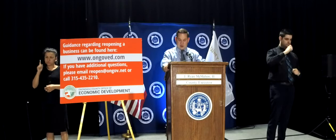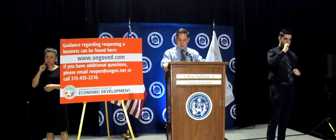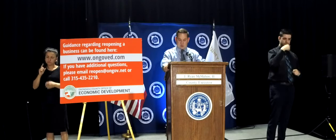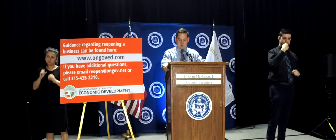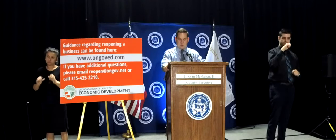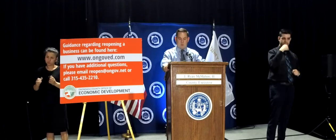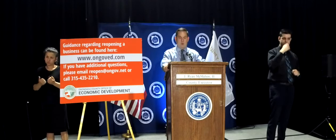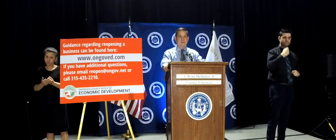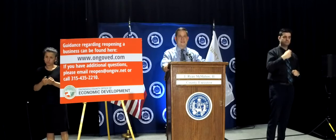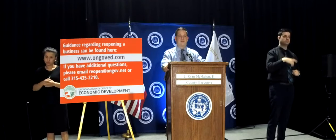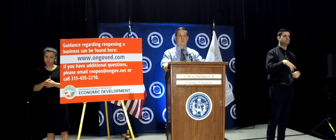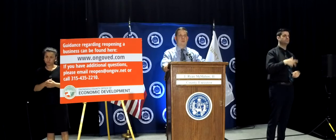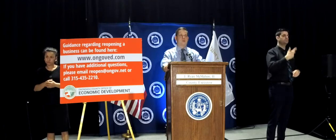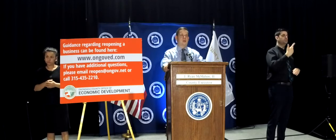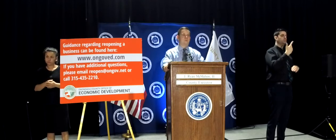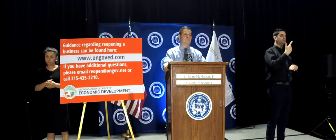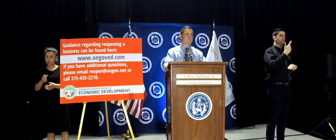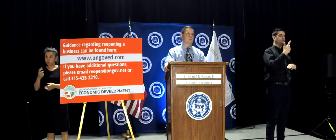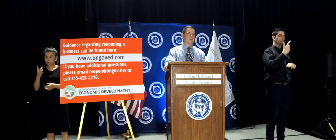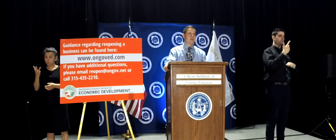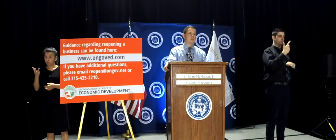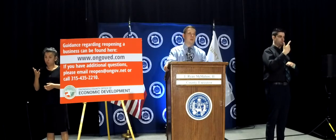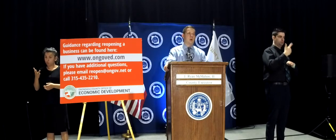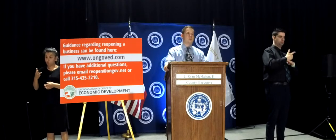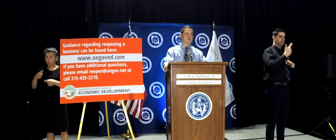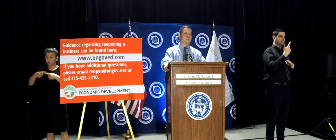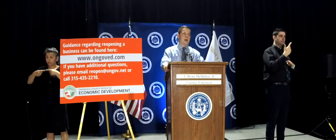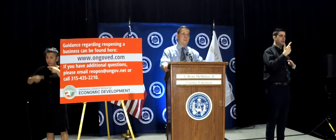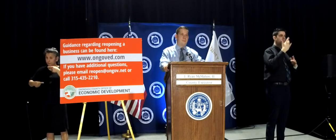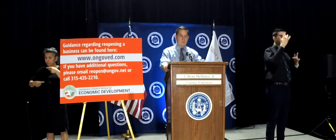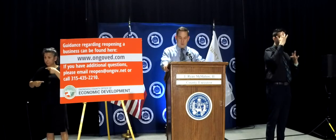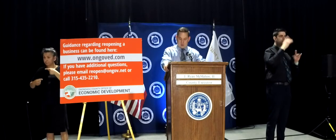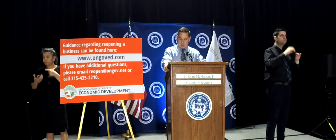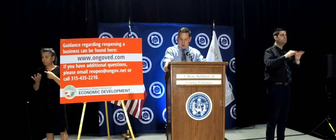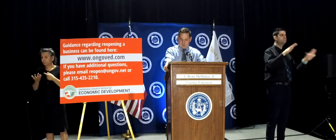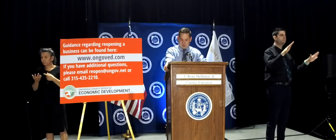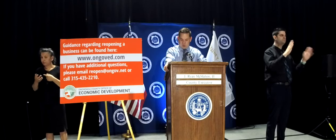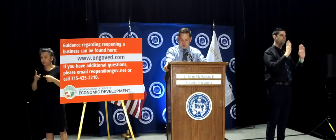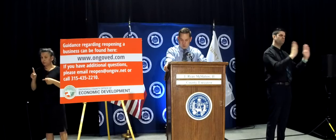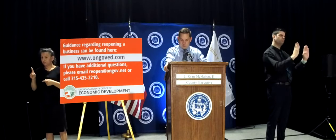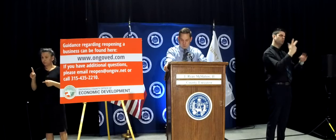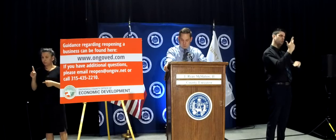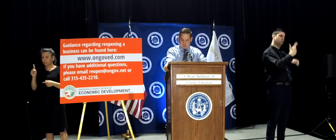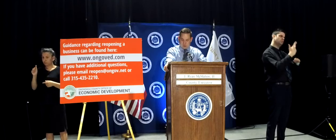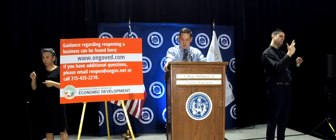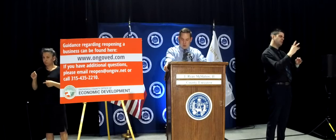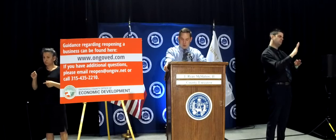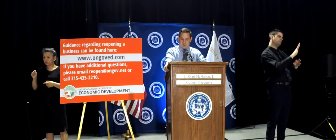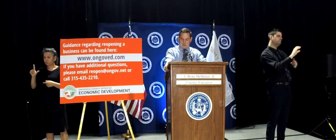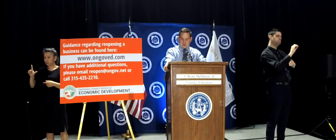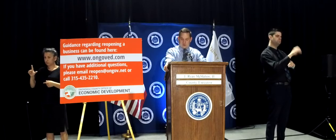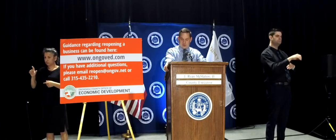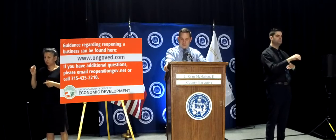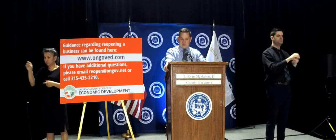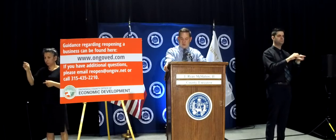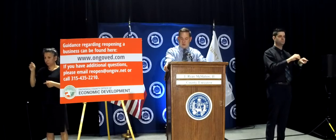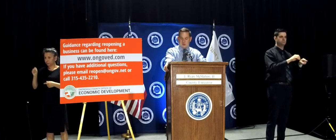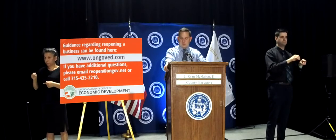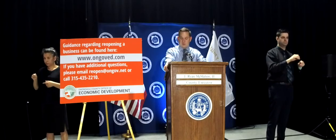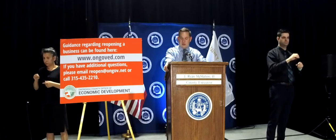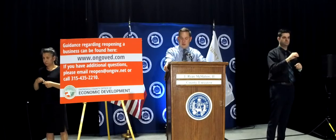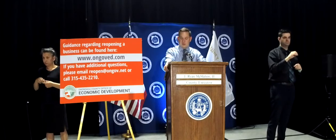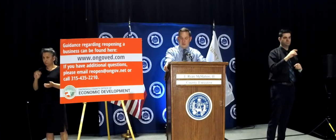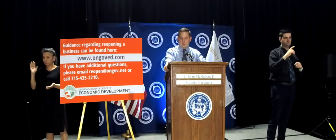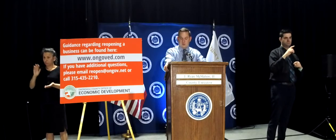in our county is 1.7%. That's the lowest it has been. Very good news. Universal testing at the